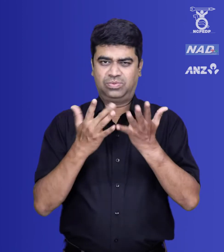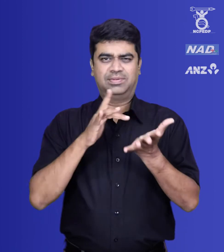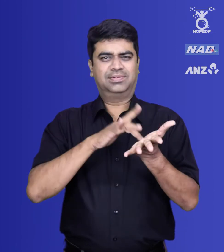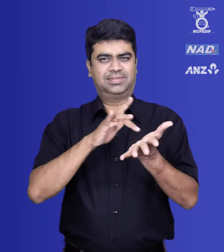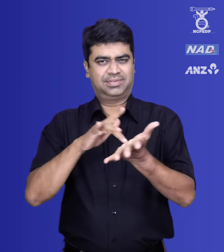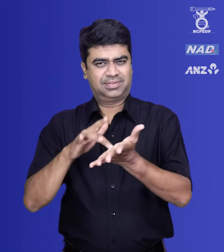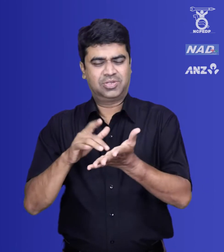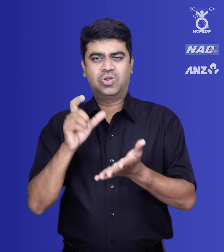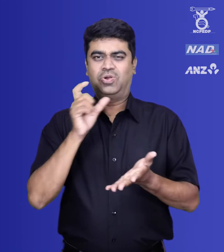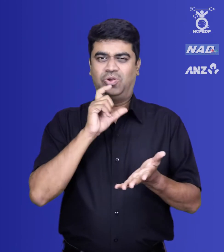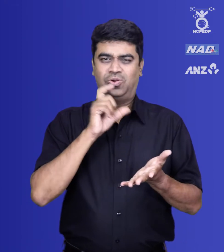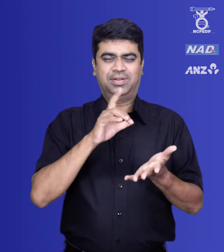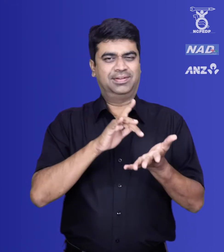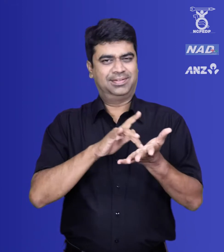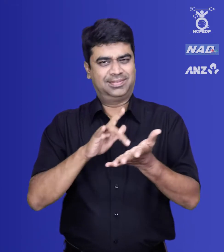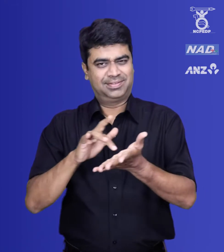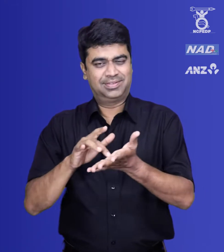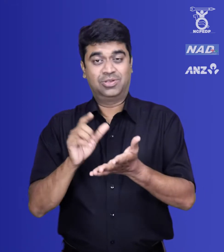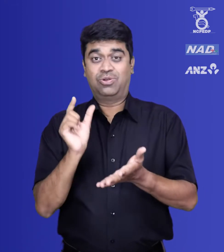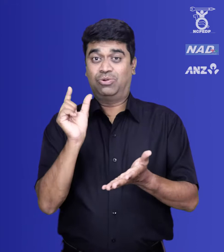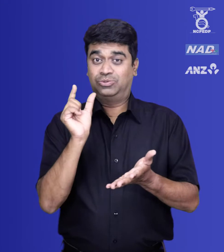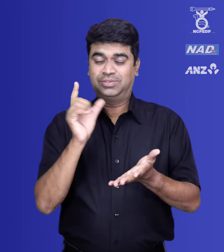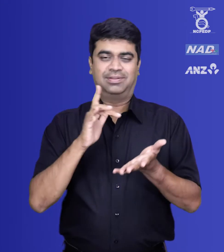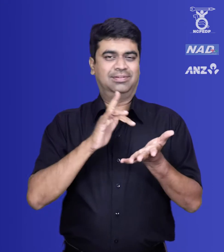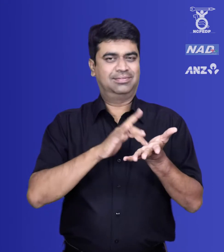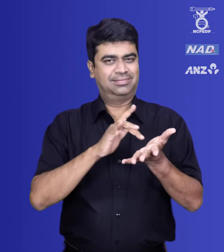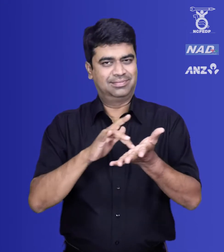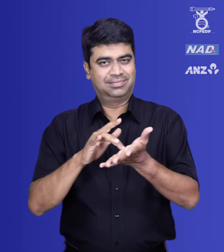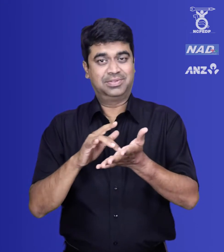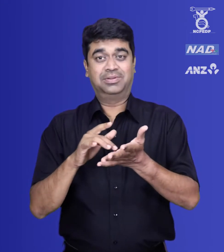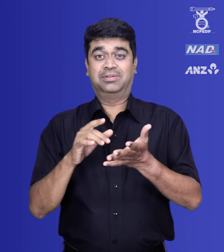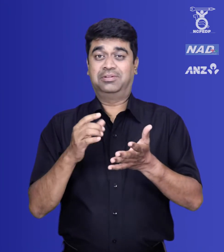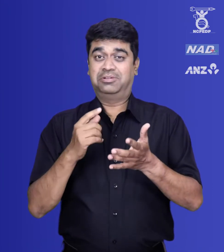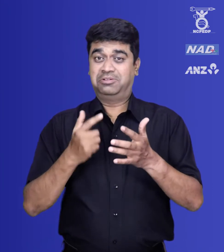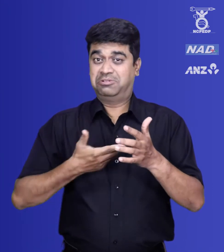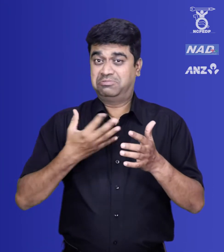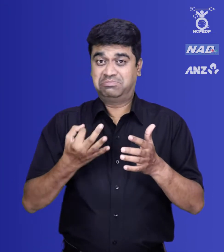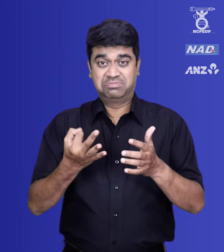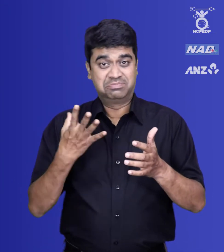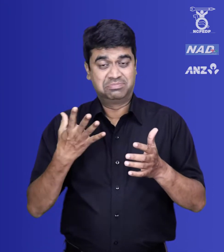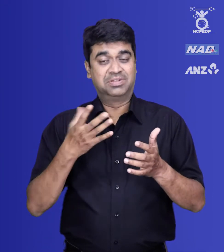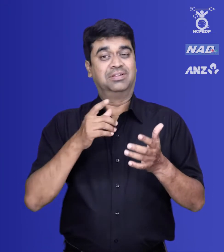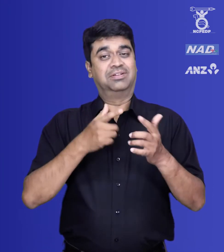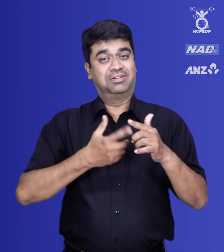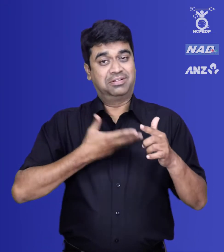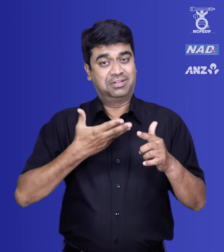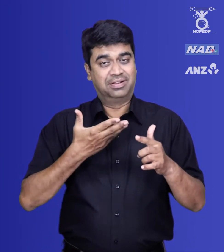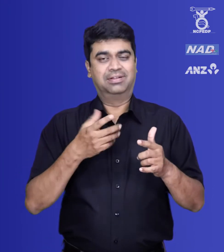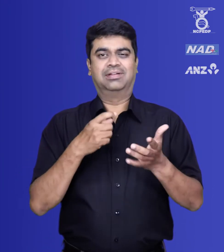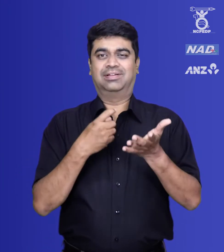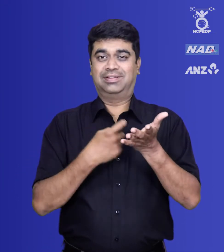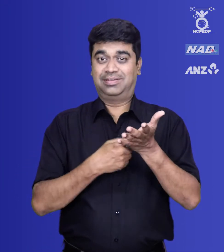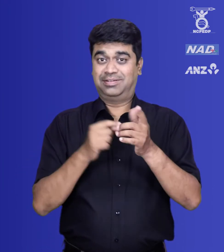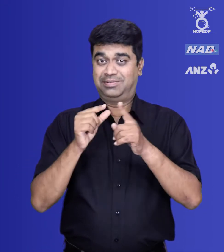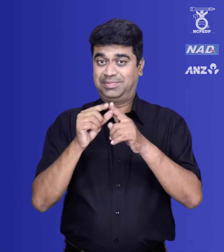Provide orientation and sensitization at the school, college, university